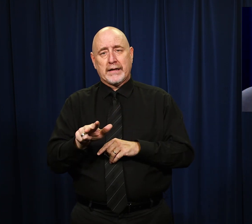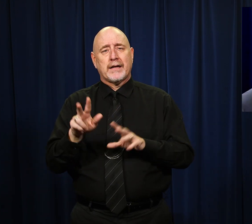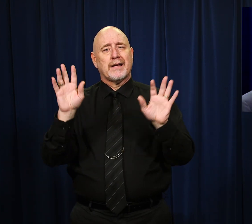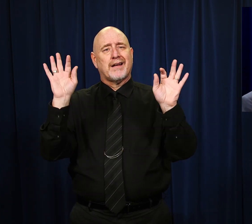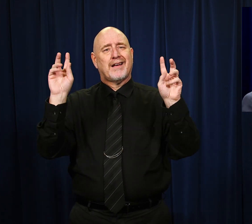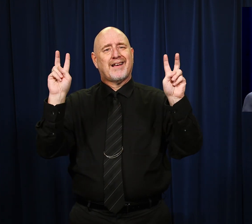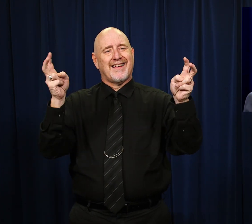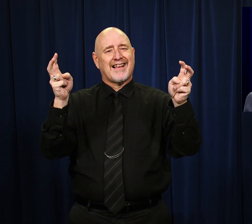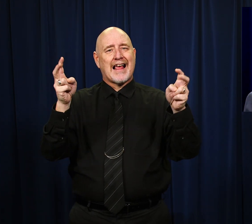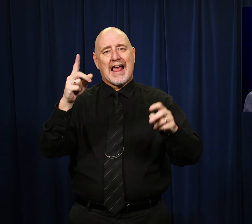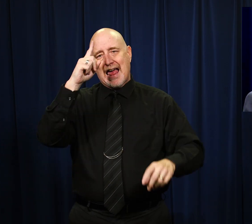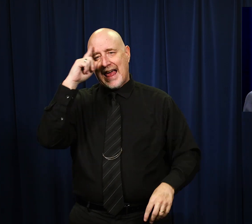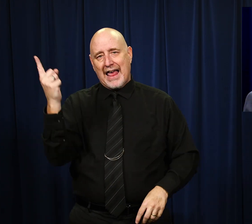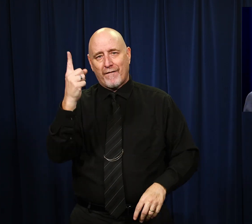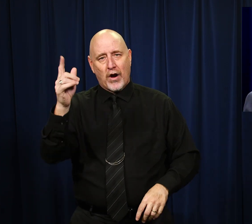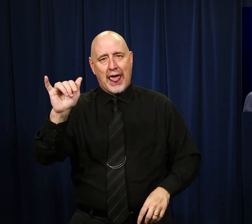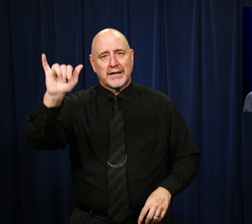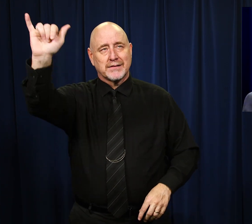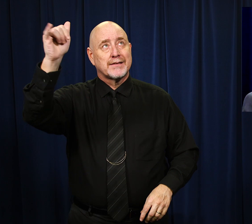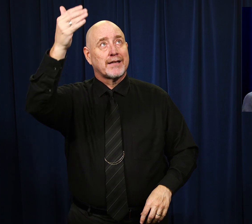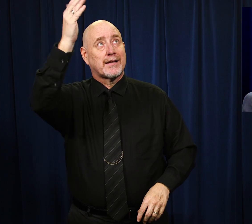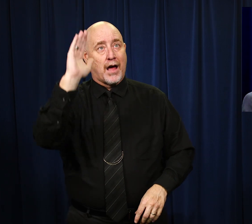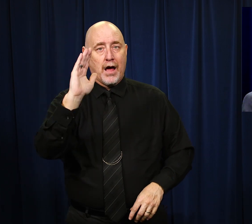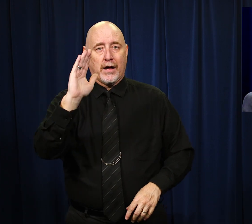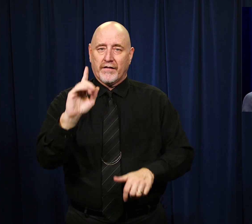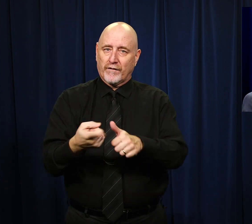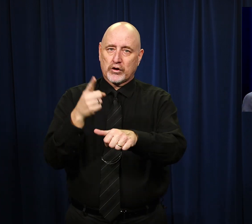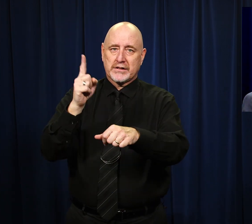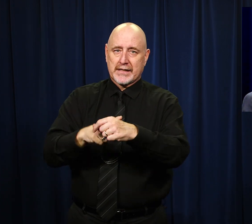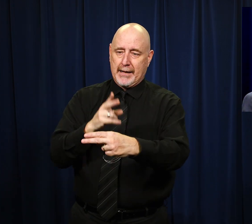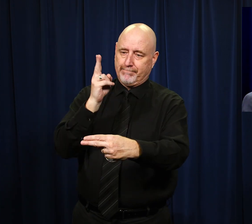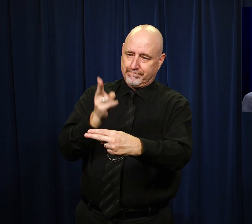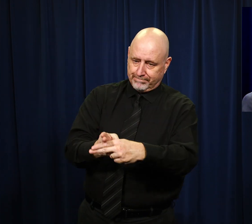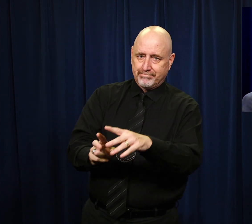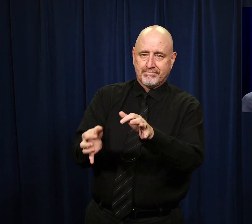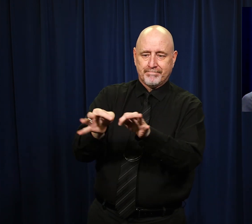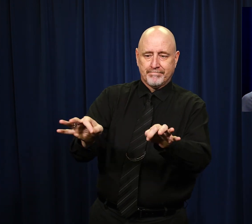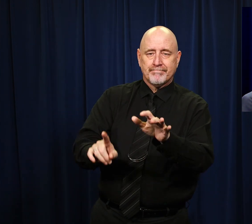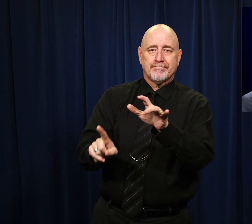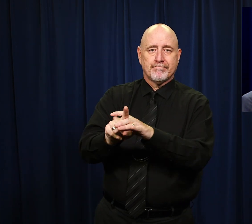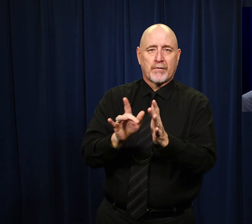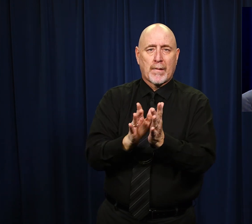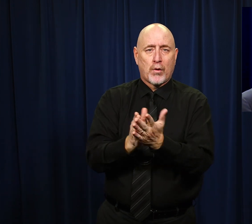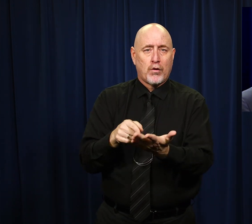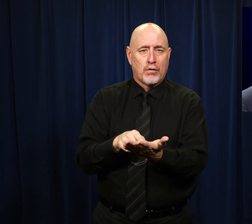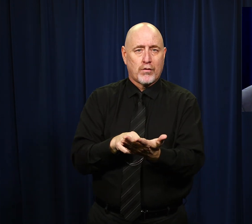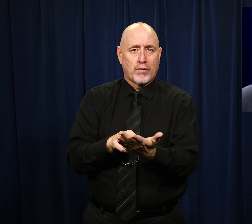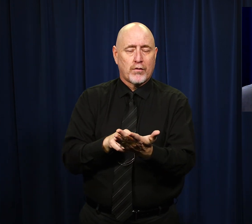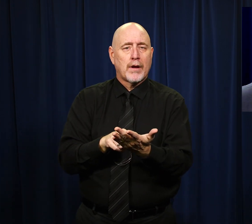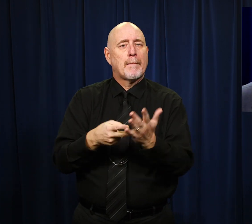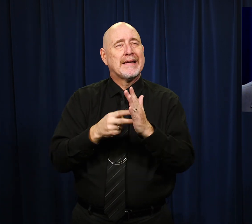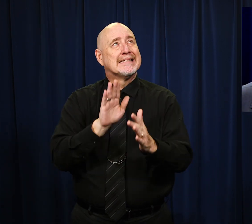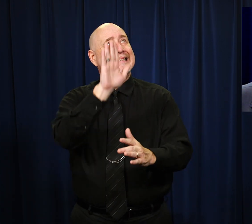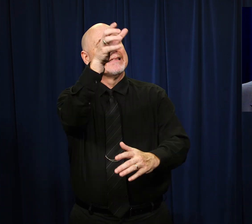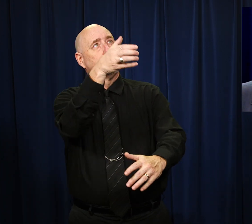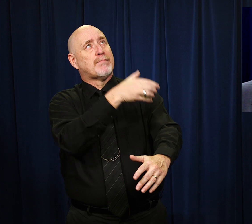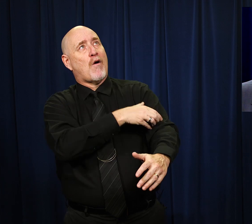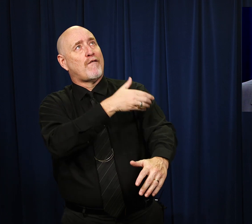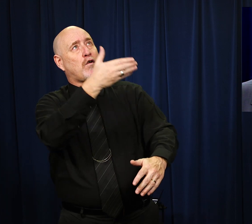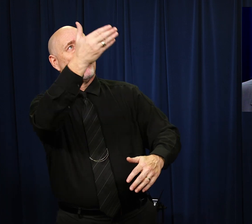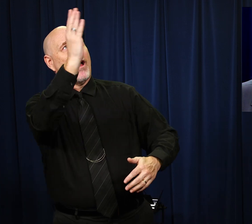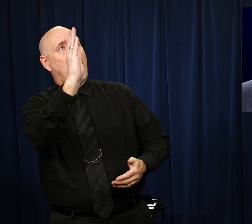expression everlasting God. This is also the first time that this comes up in Scripture, meaning the powerful